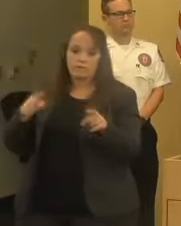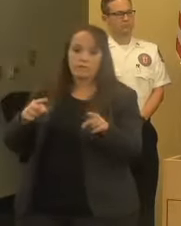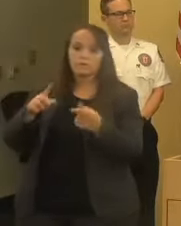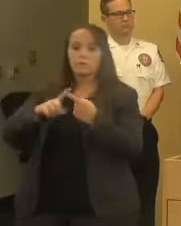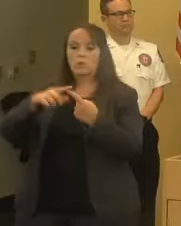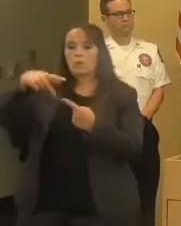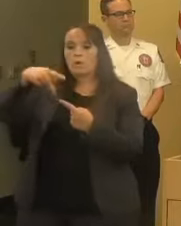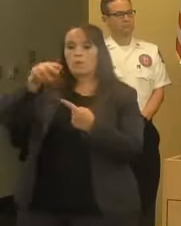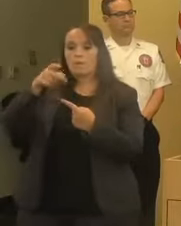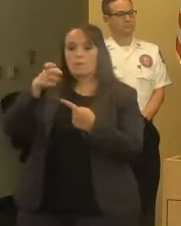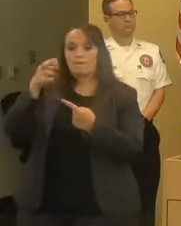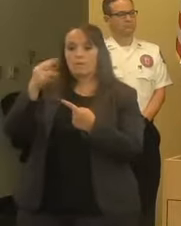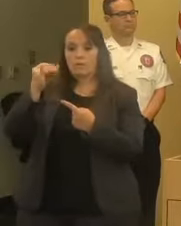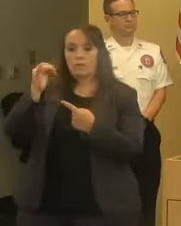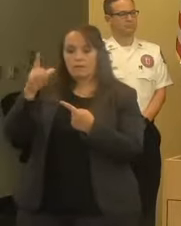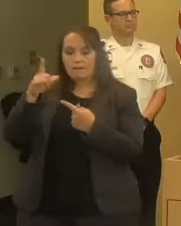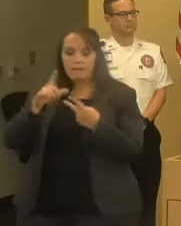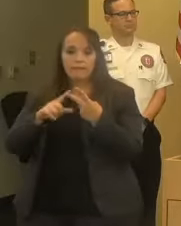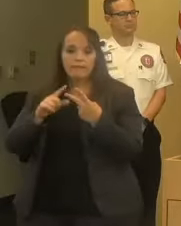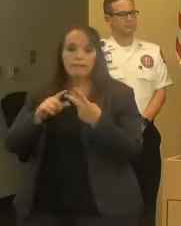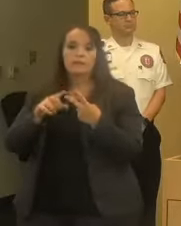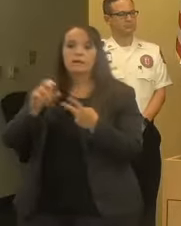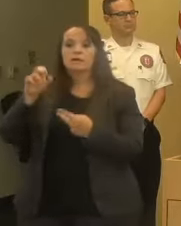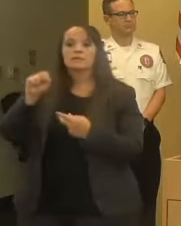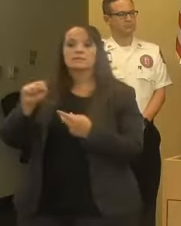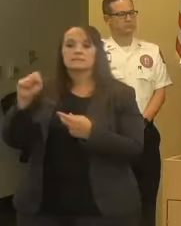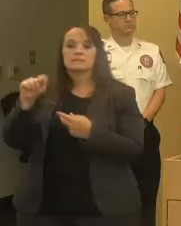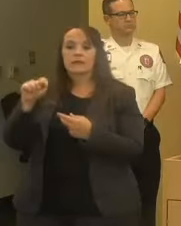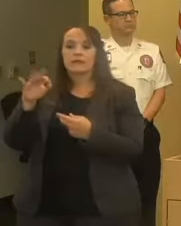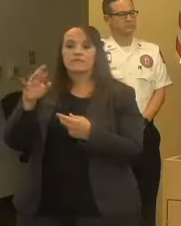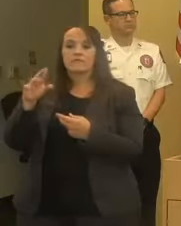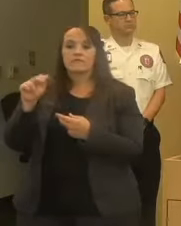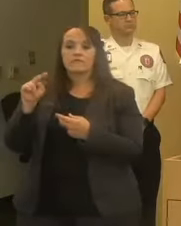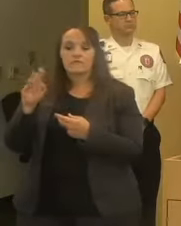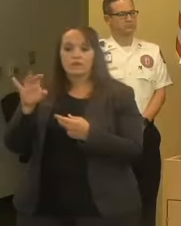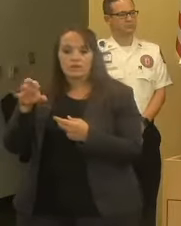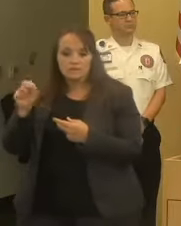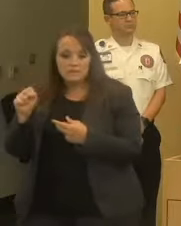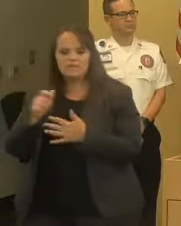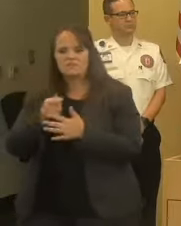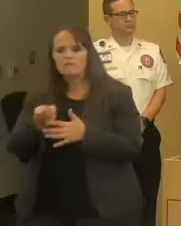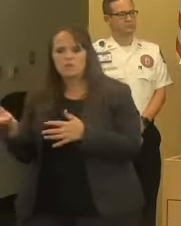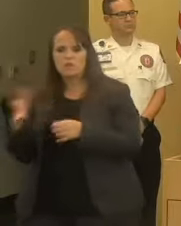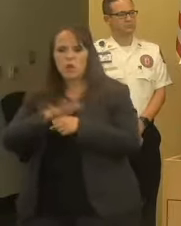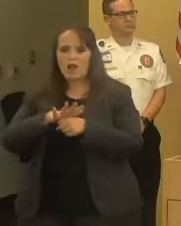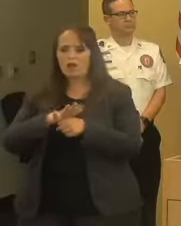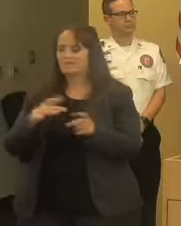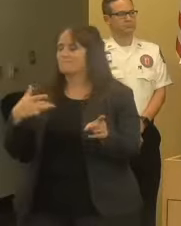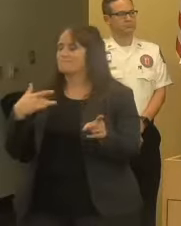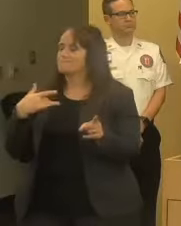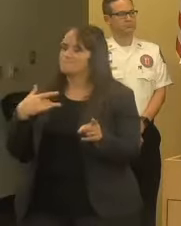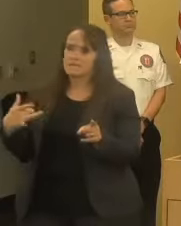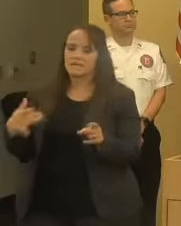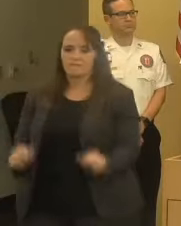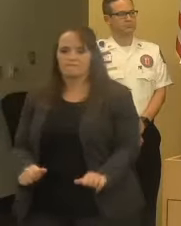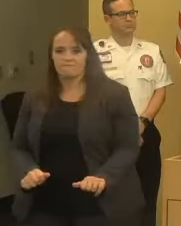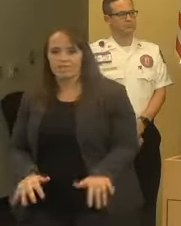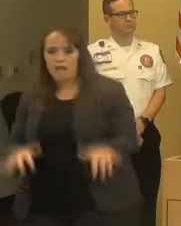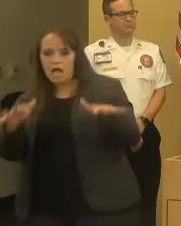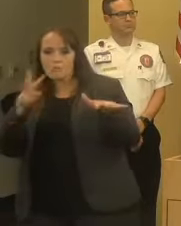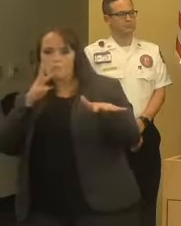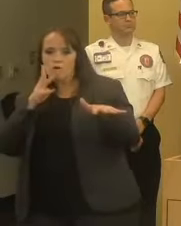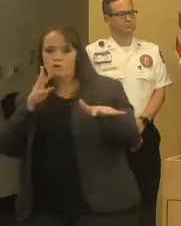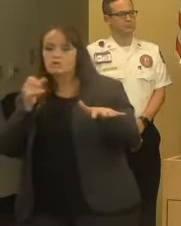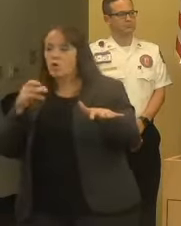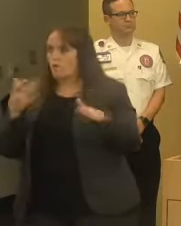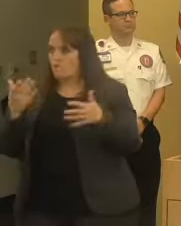Hill, Joppa, St. Francis, and other areas that are actually prone to floods. We've actually worked with our public works